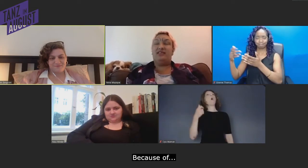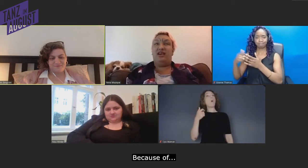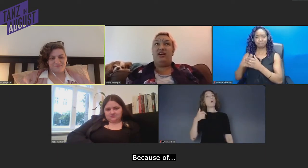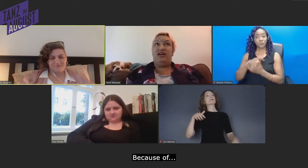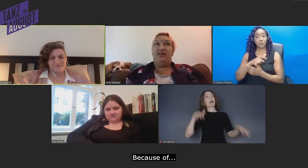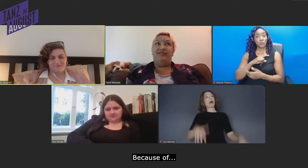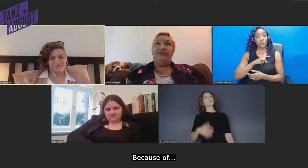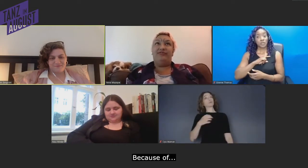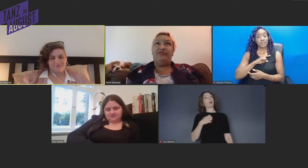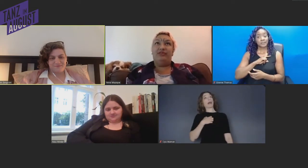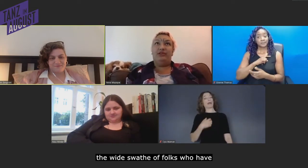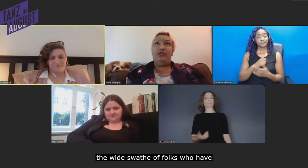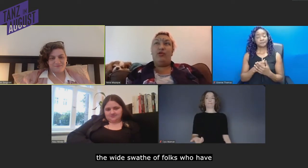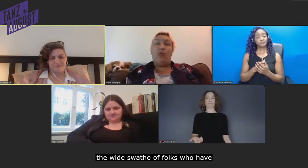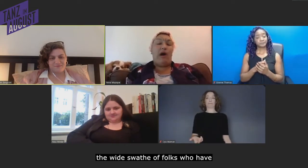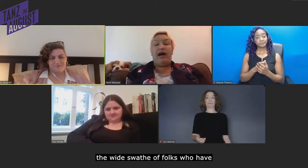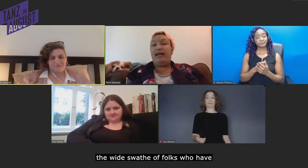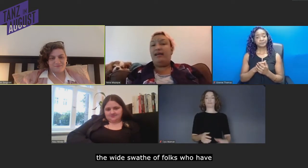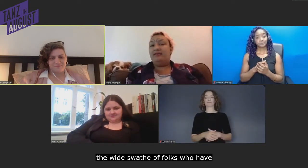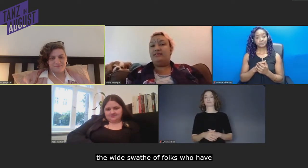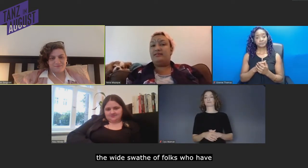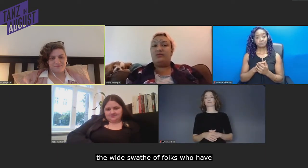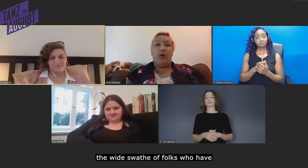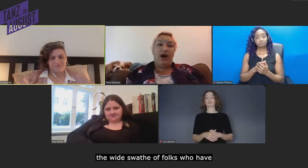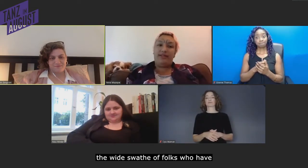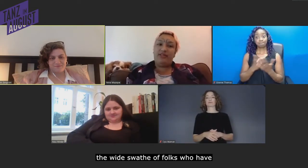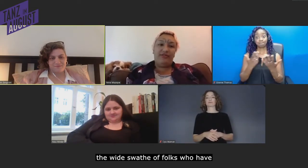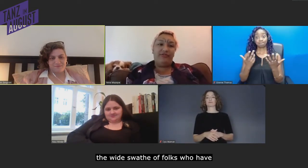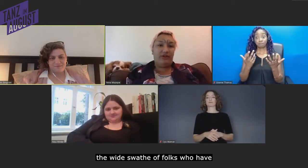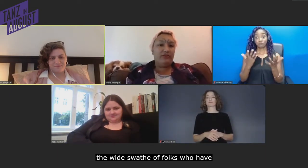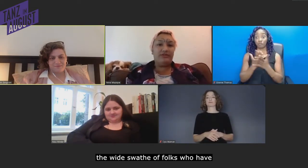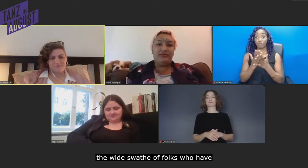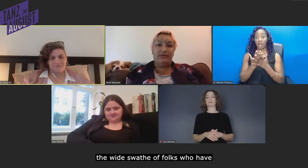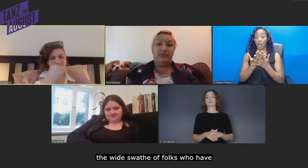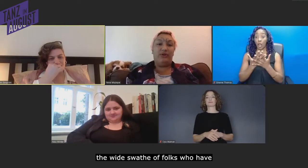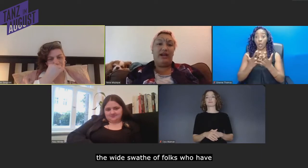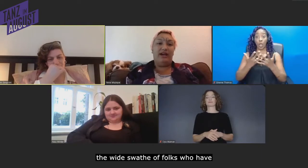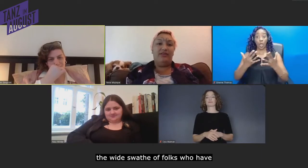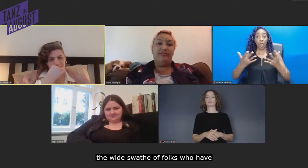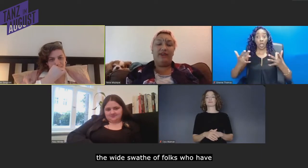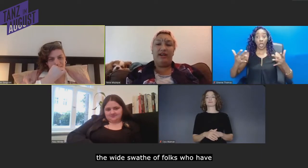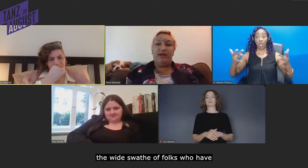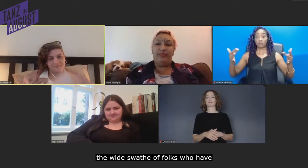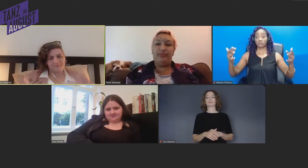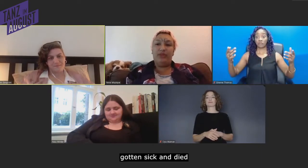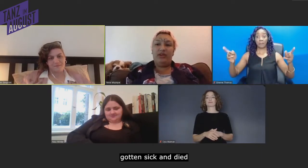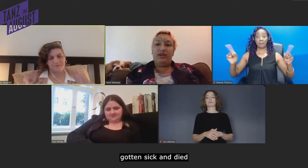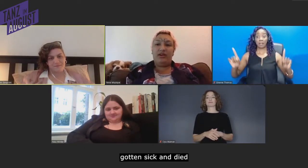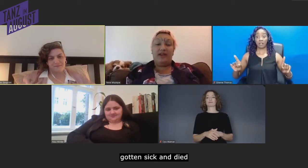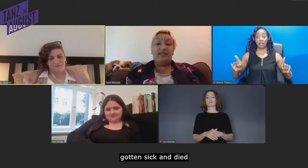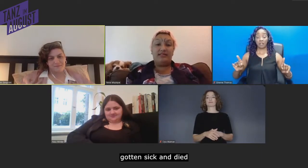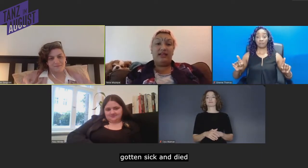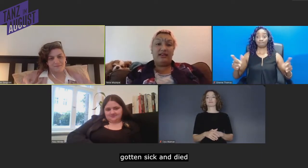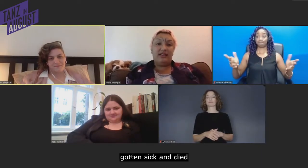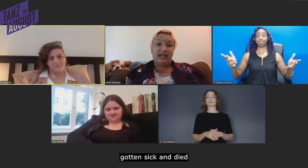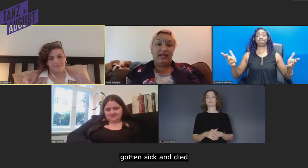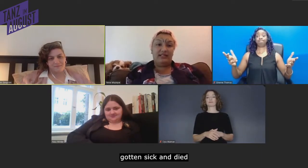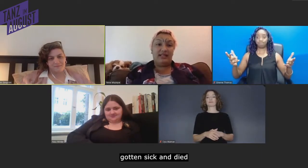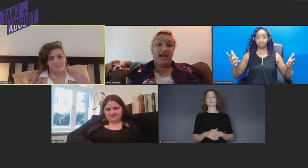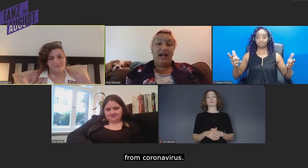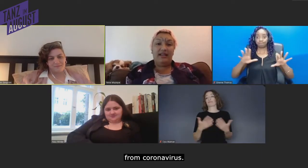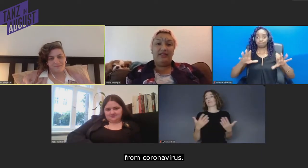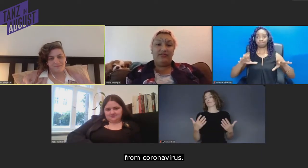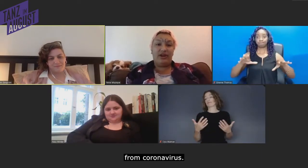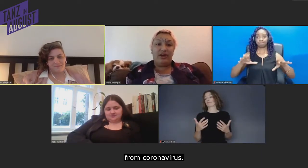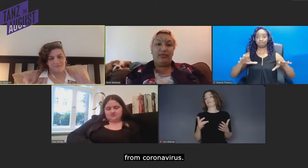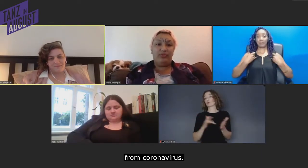because of the wide swath of folks who have gotten sick and